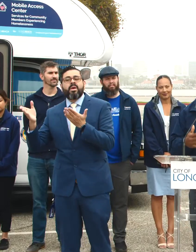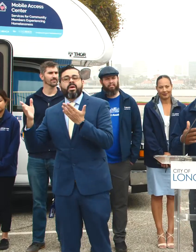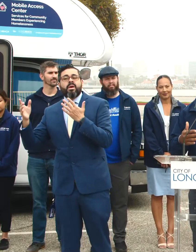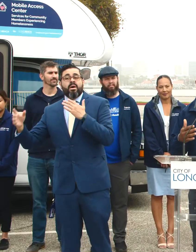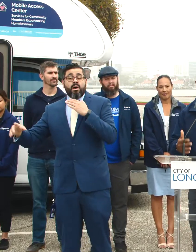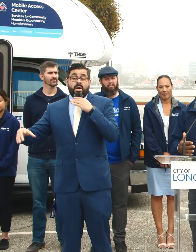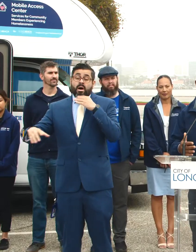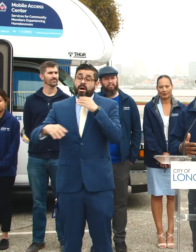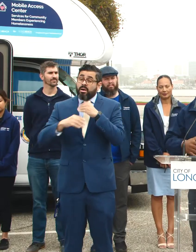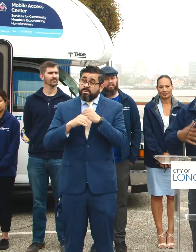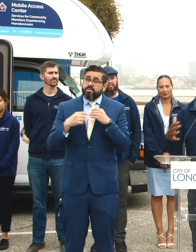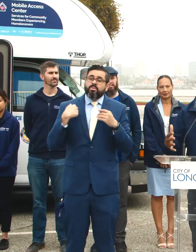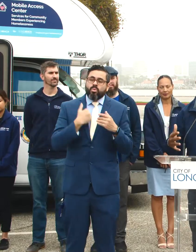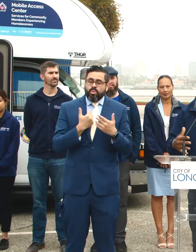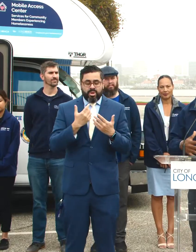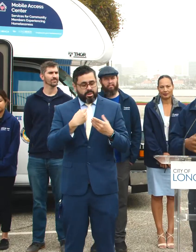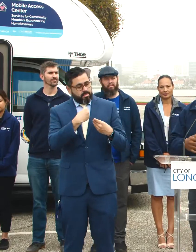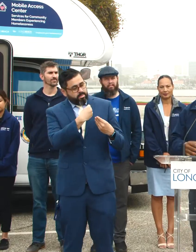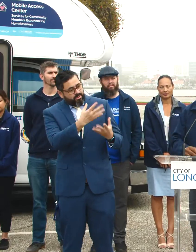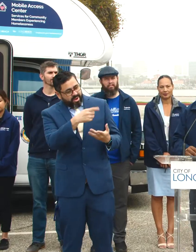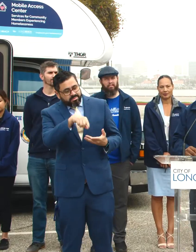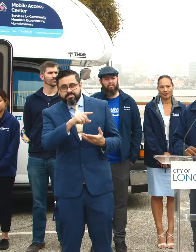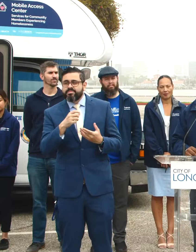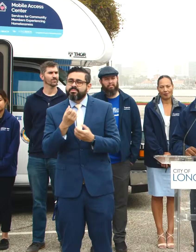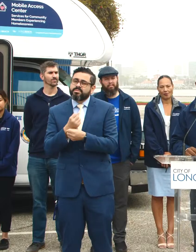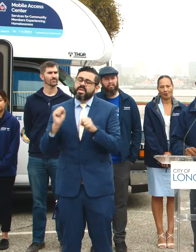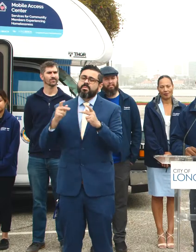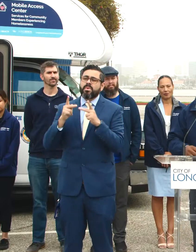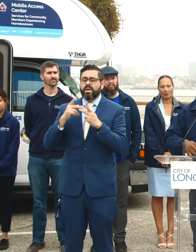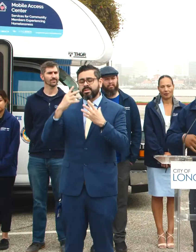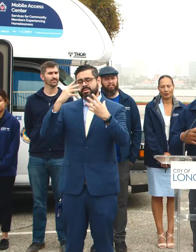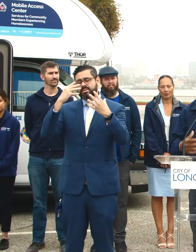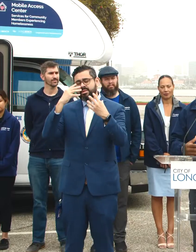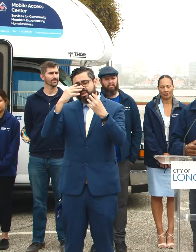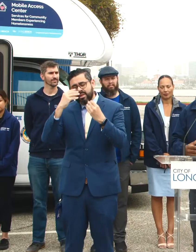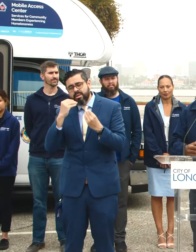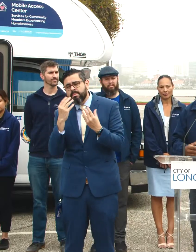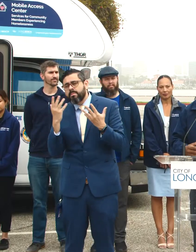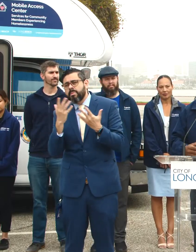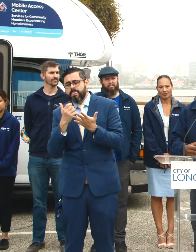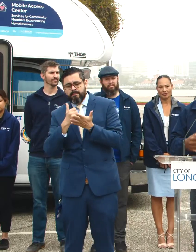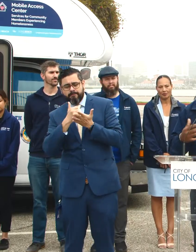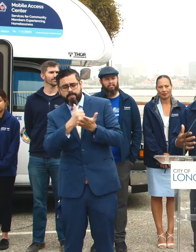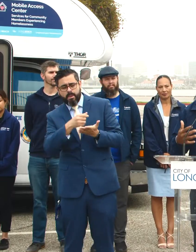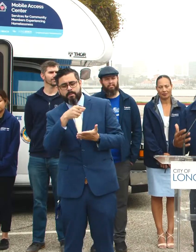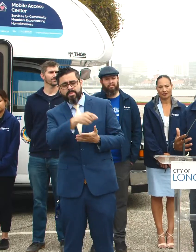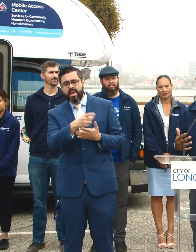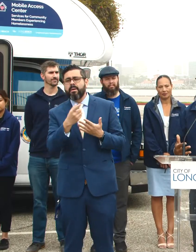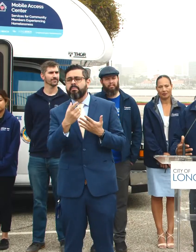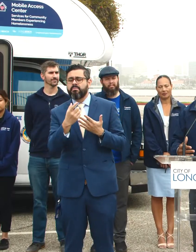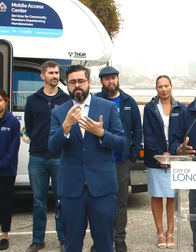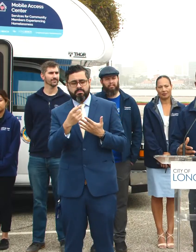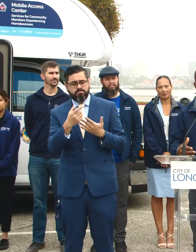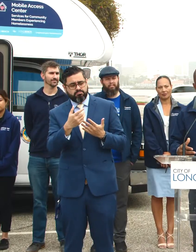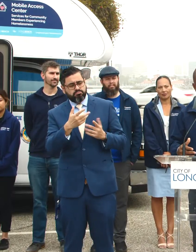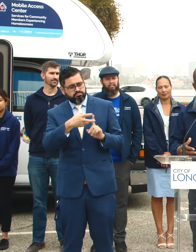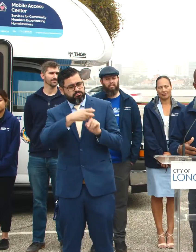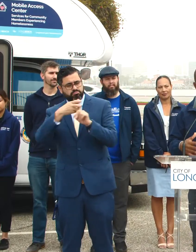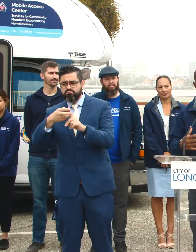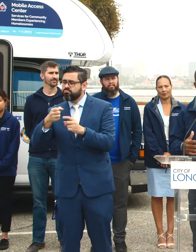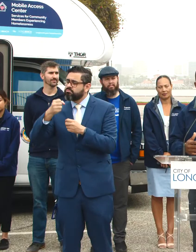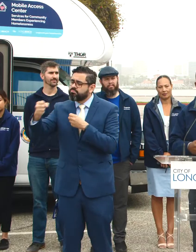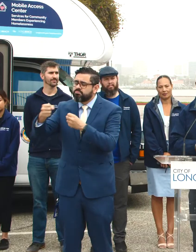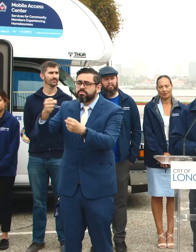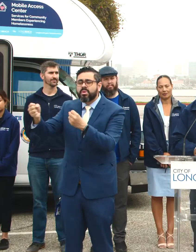providing safe places to sleep, these shelters are designed to match people to housing options as they become available and